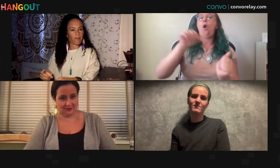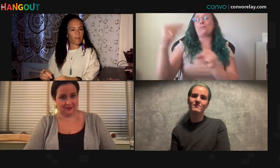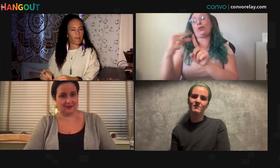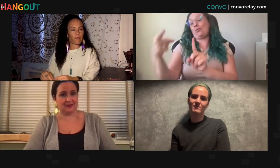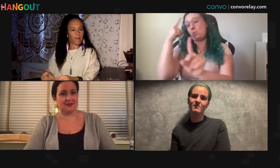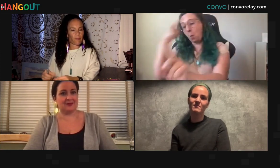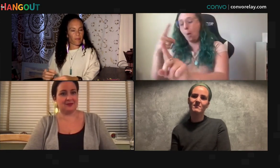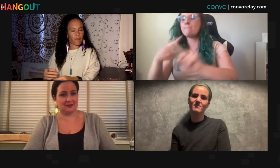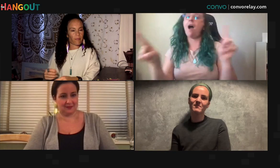and